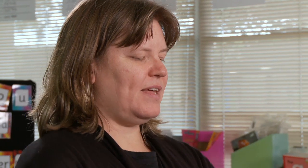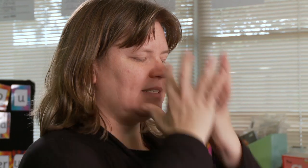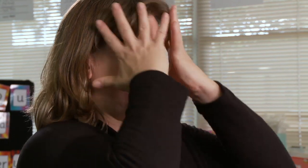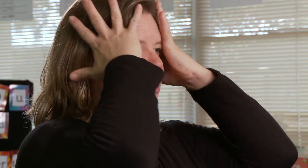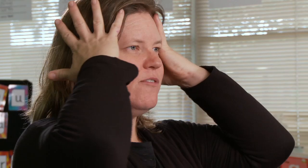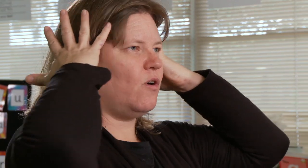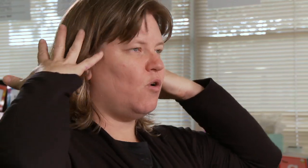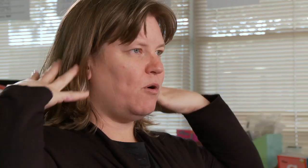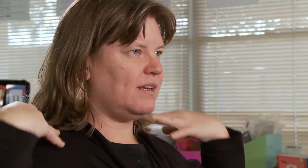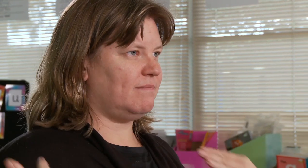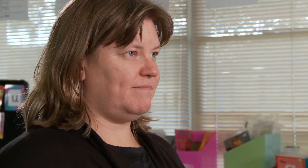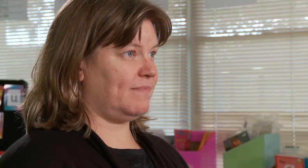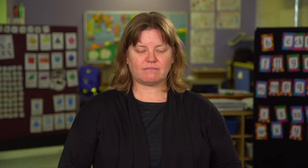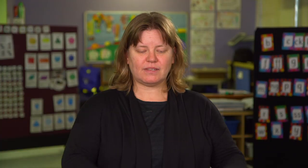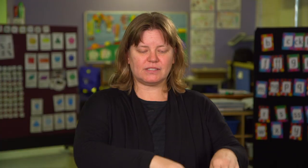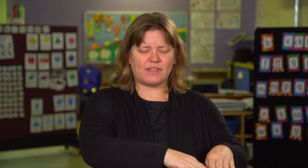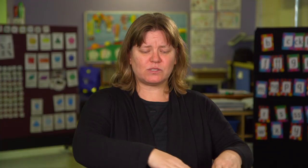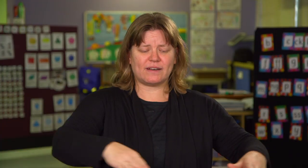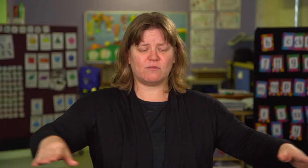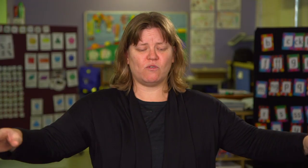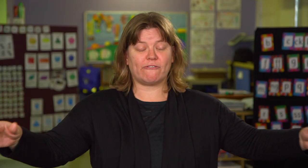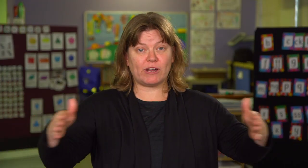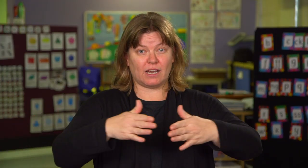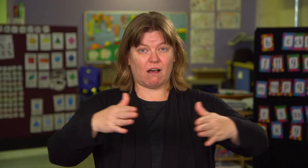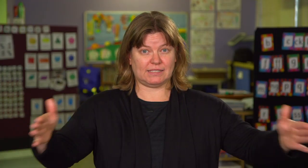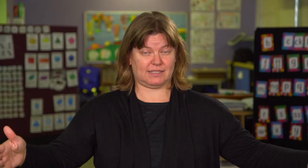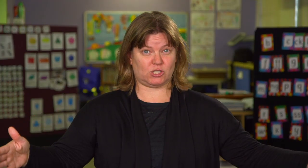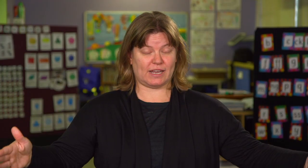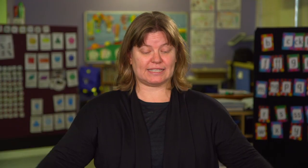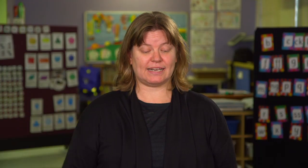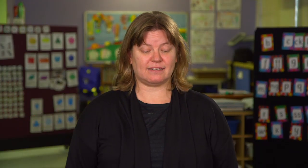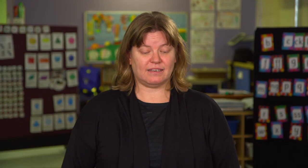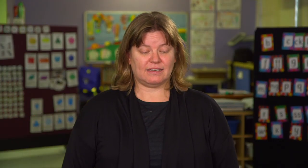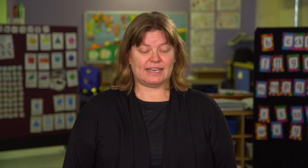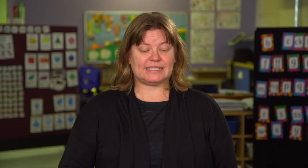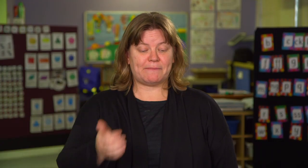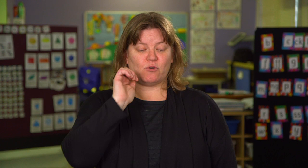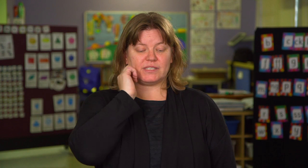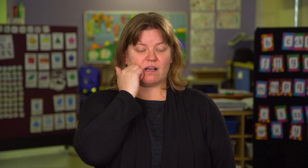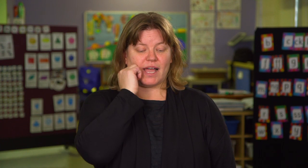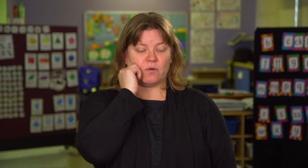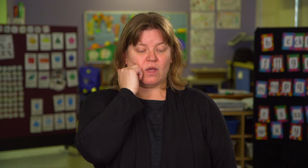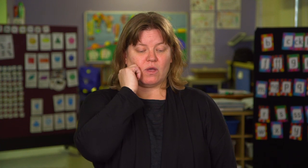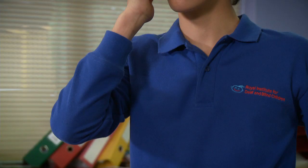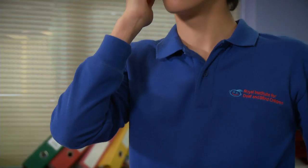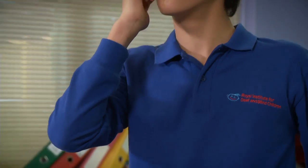then it's going over your whole body. So that's one of the more freer lines that's translated, except for the sign